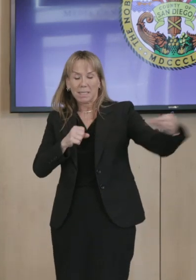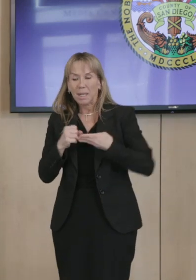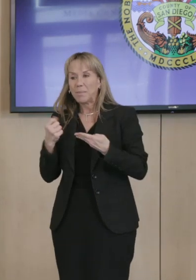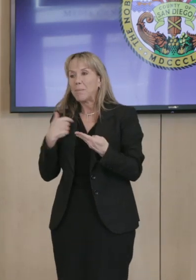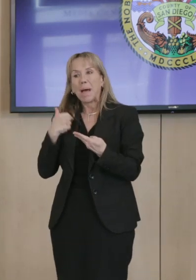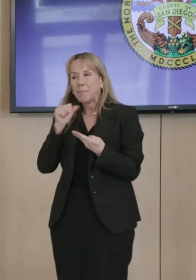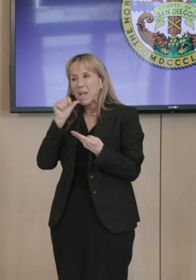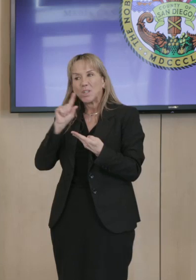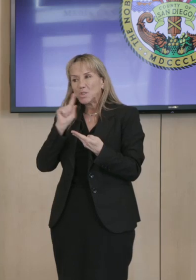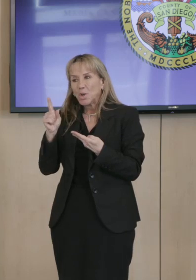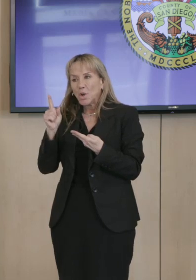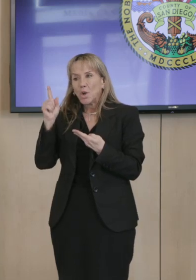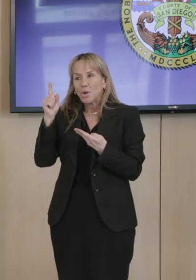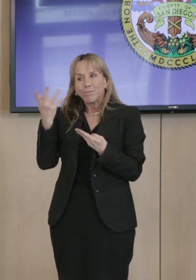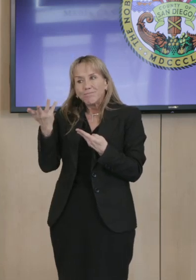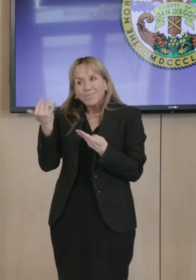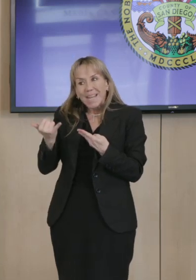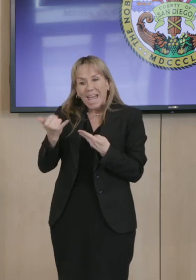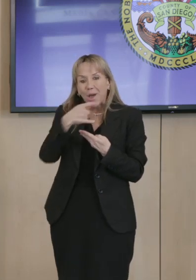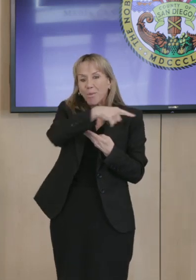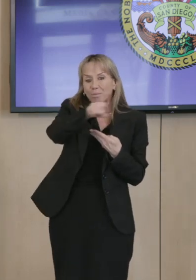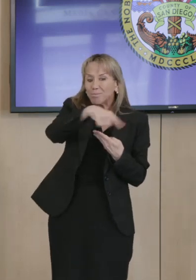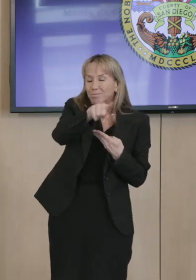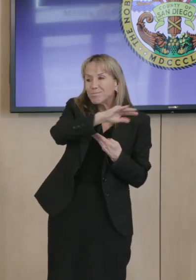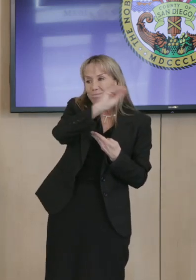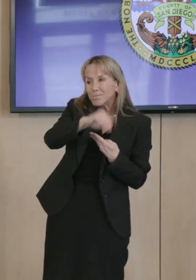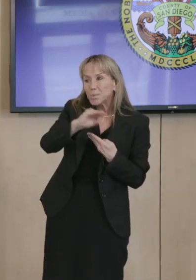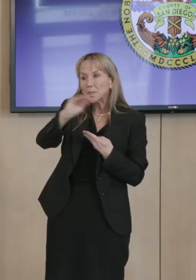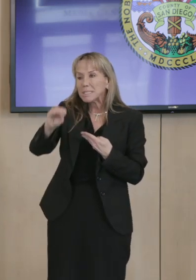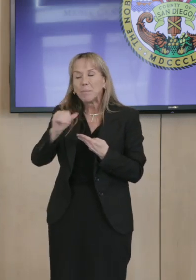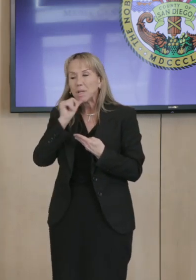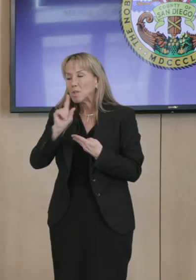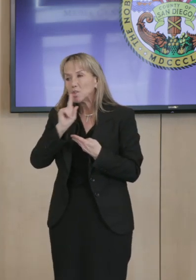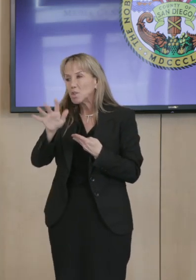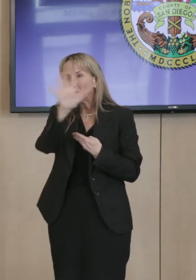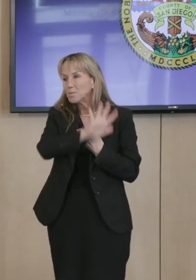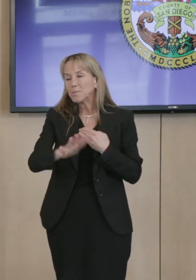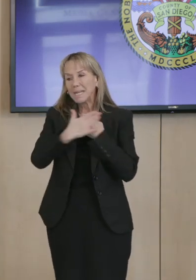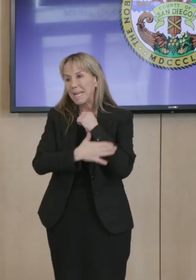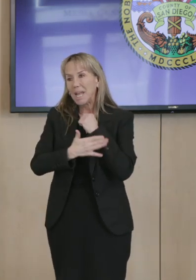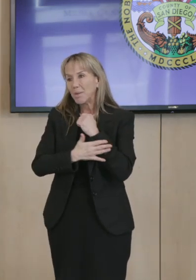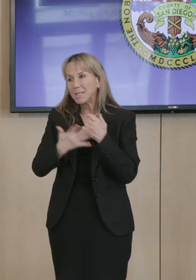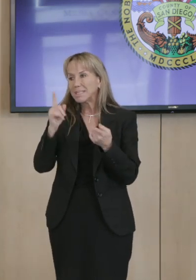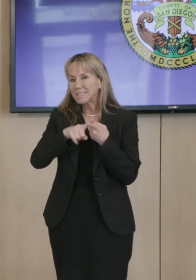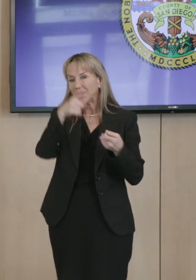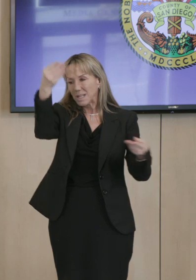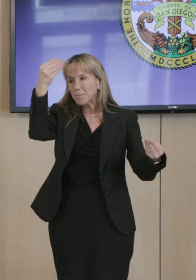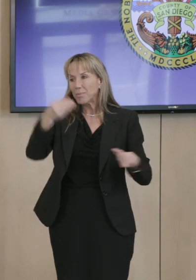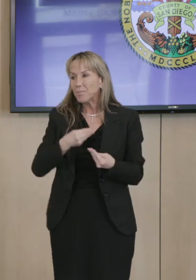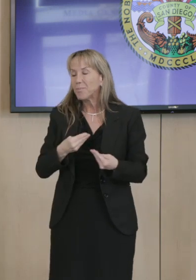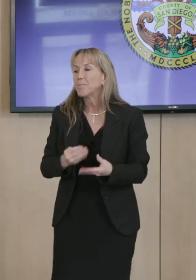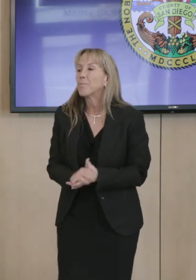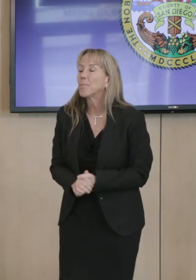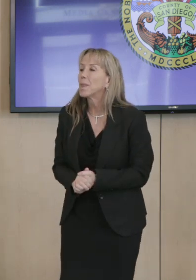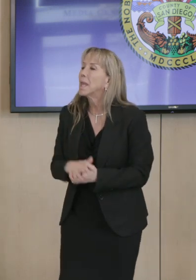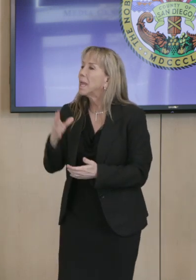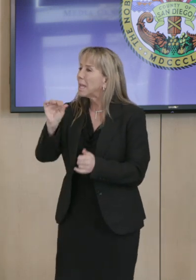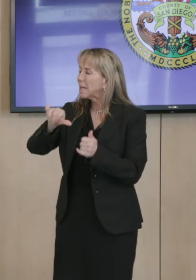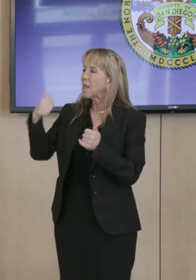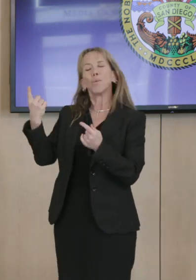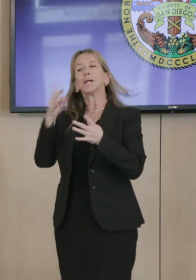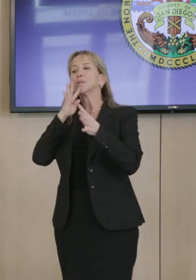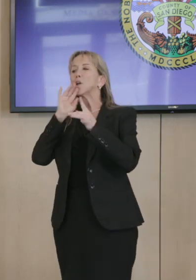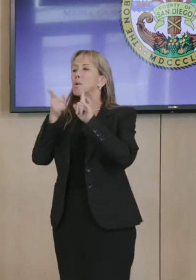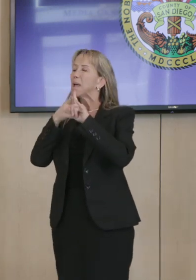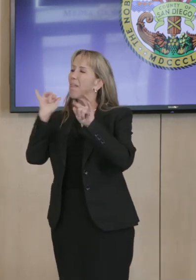many of those are actually in healthcare facilities or in clinics across the county. And the second question had to do with nosocomial